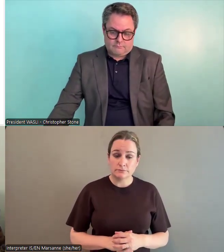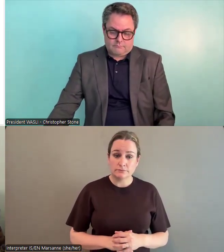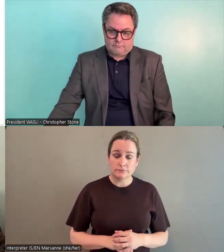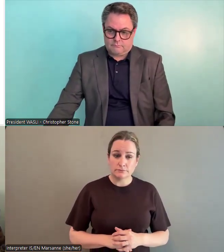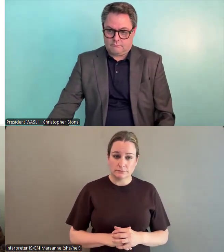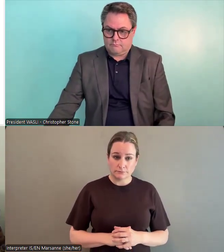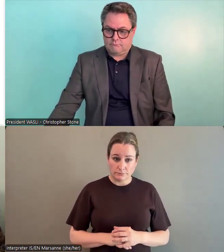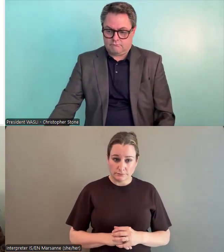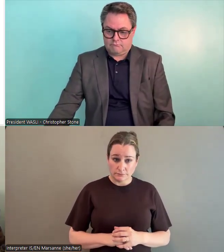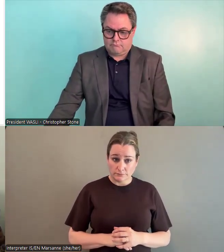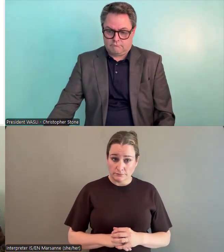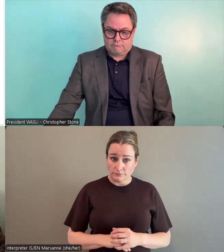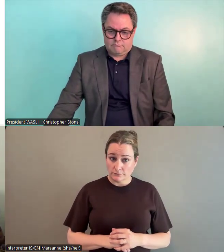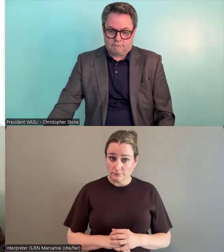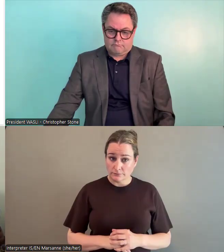now follow?